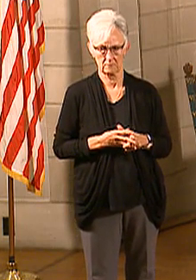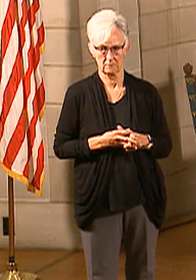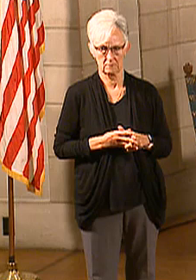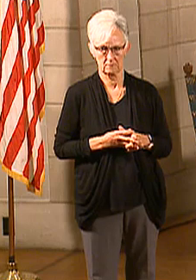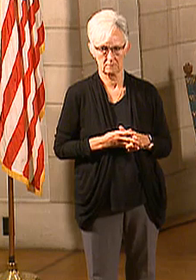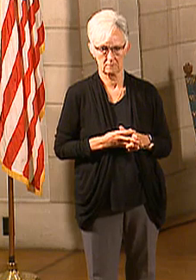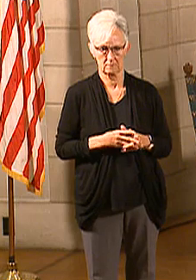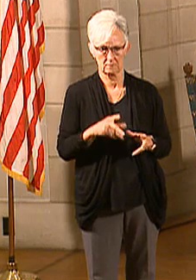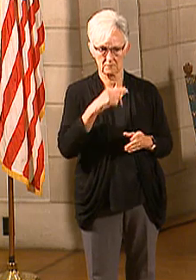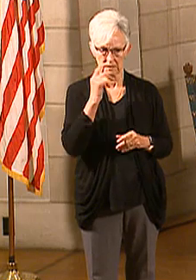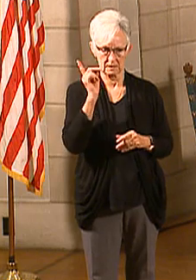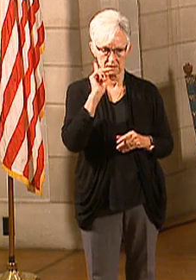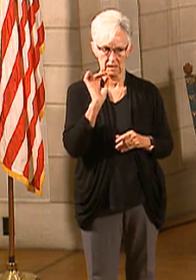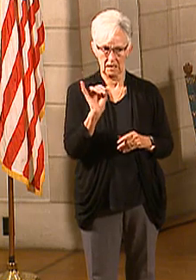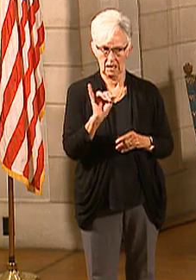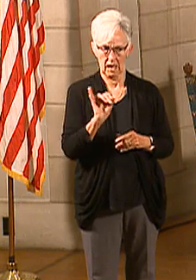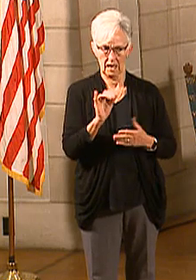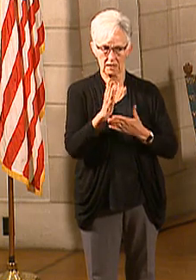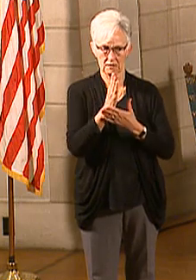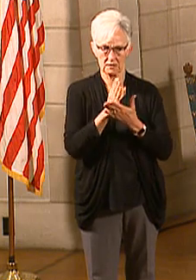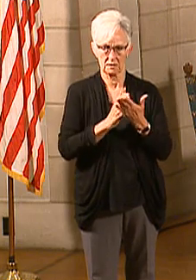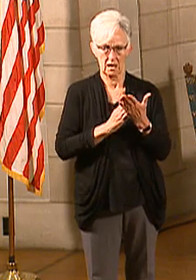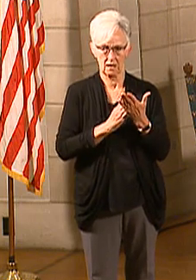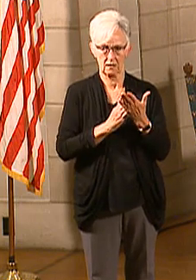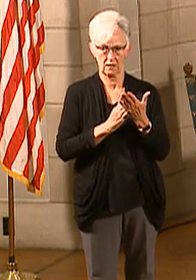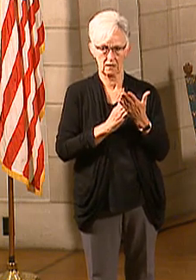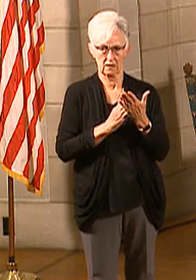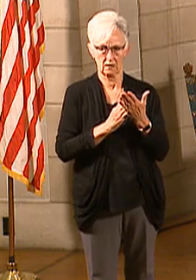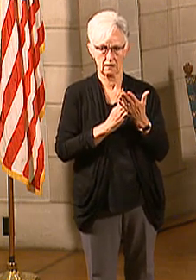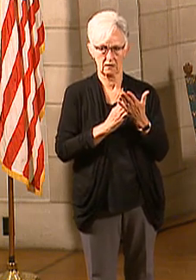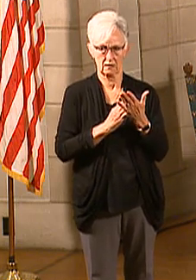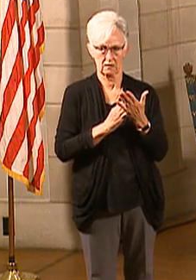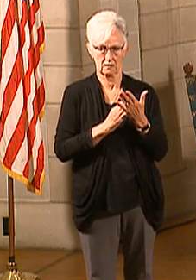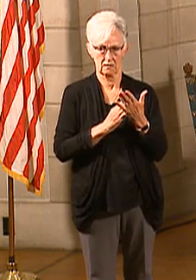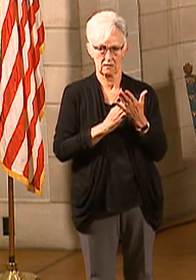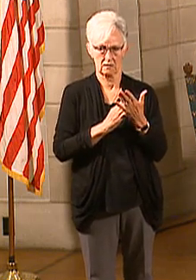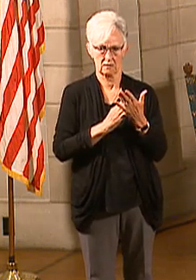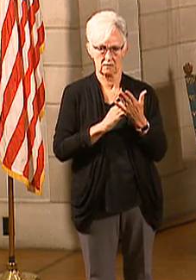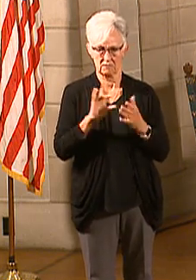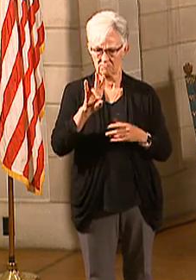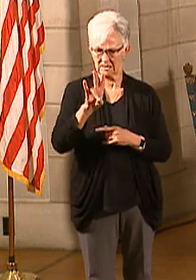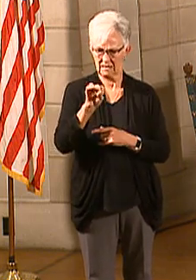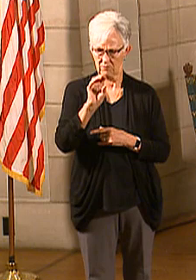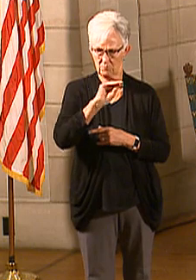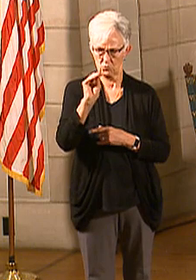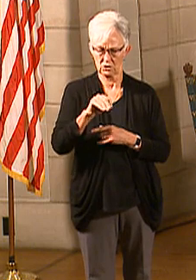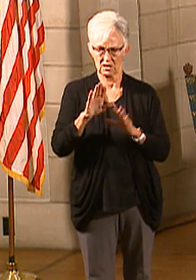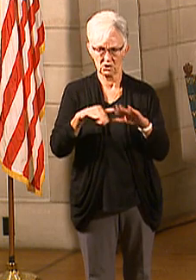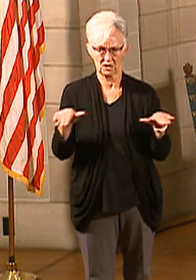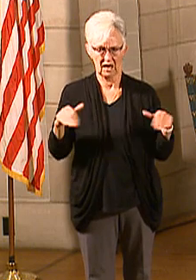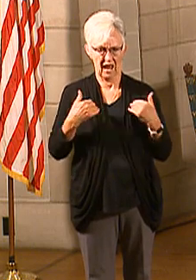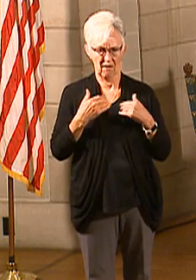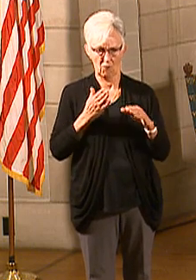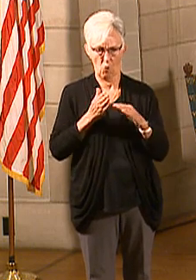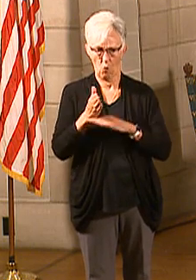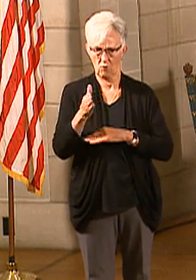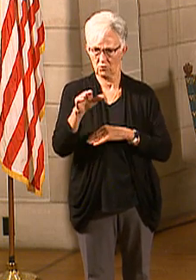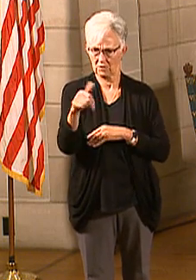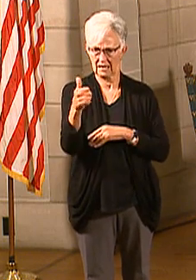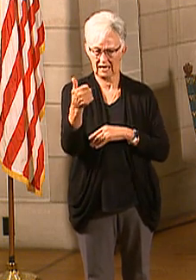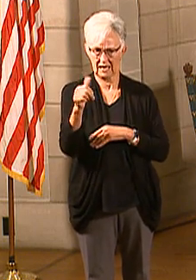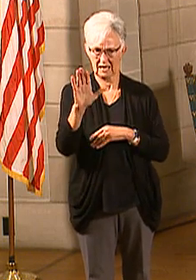caseworkers. 50% had 5 or more, and yet 70% had over 10 or more. I